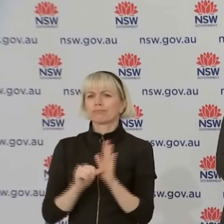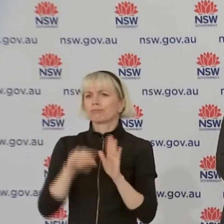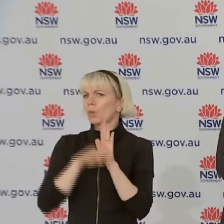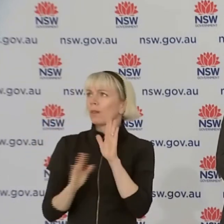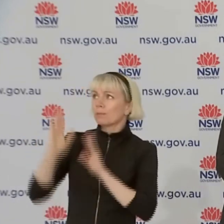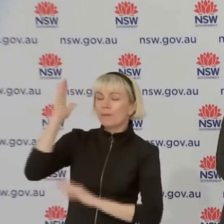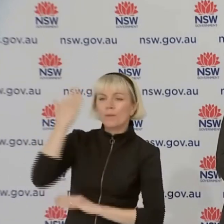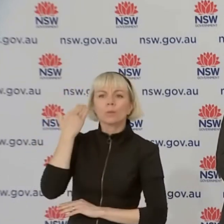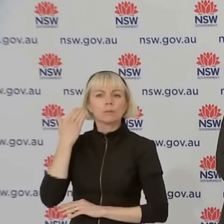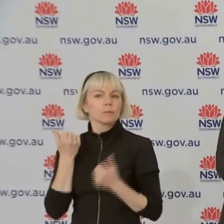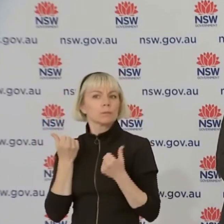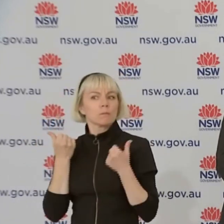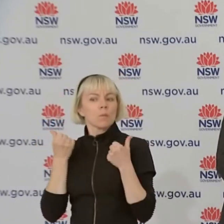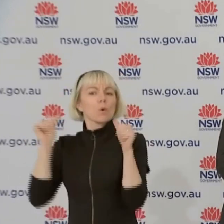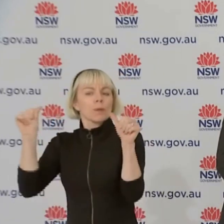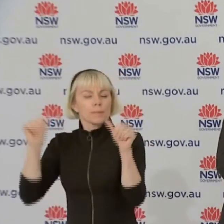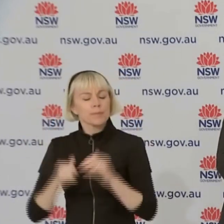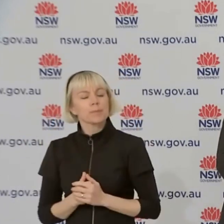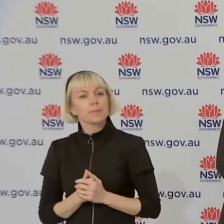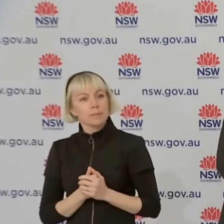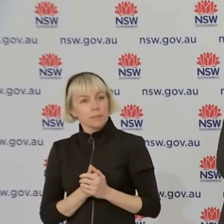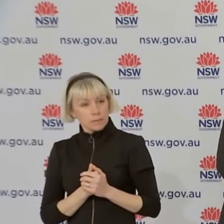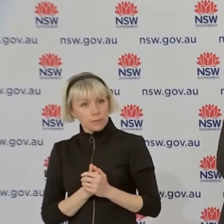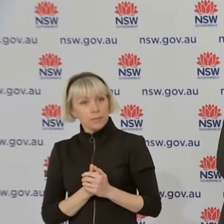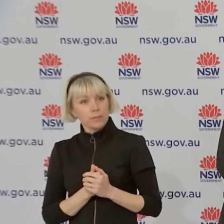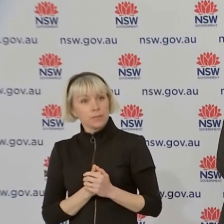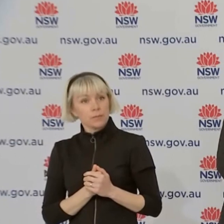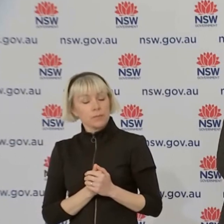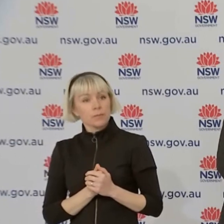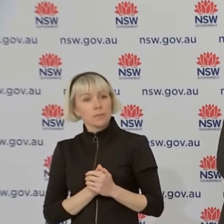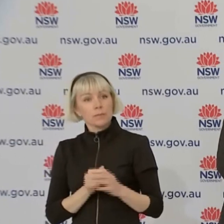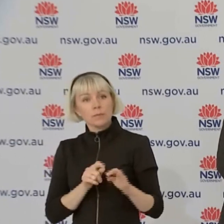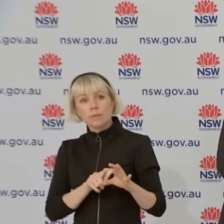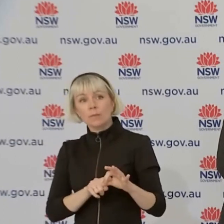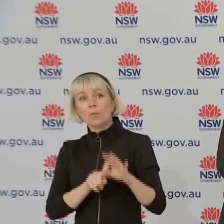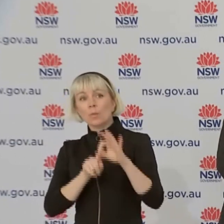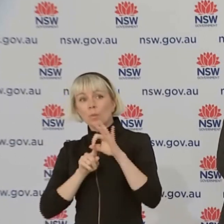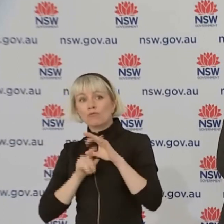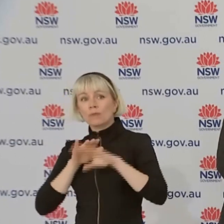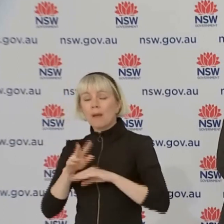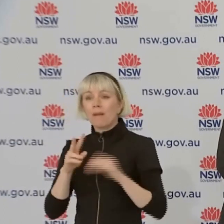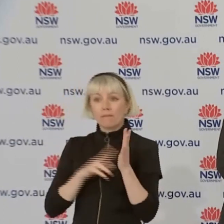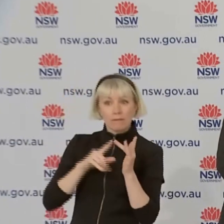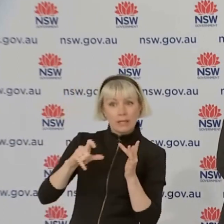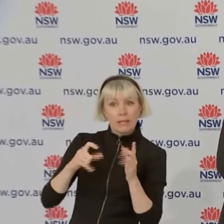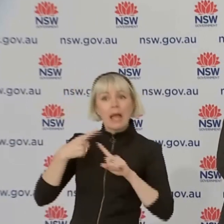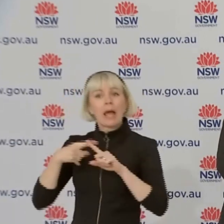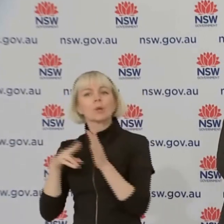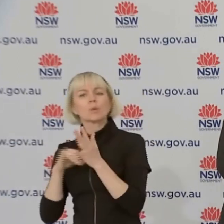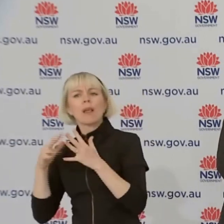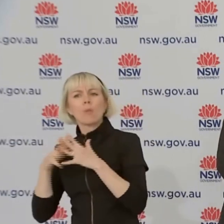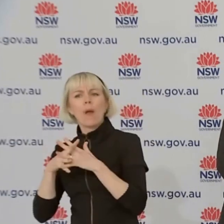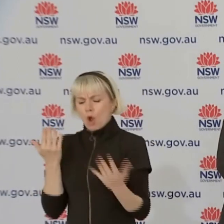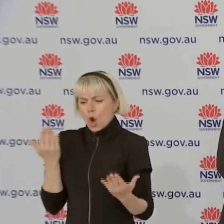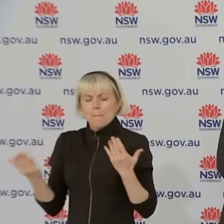more in 1 week than New South Wales was able to do in a month, in these two equivalent lockdowns happening at the same time. More in a week than we've been able to